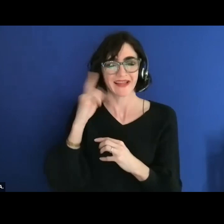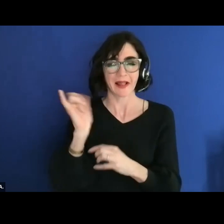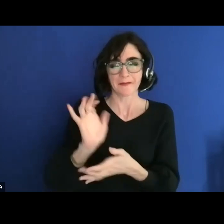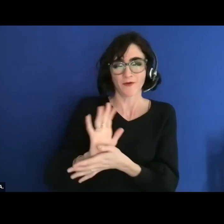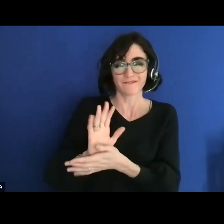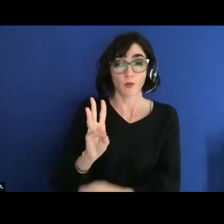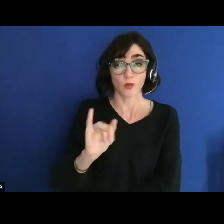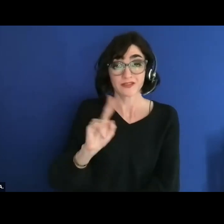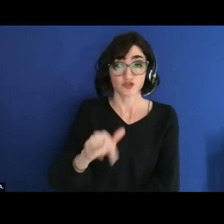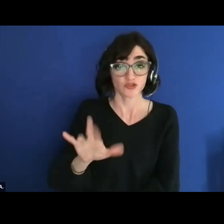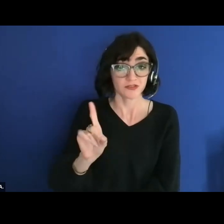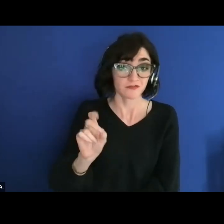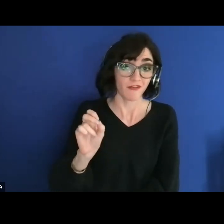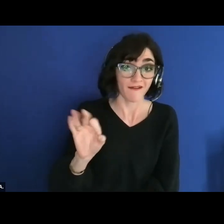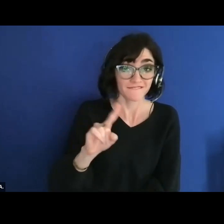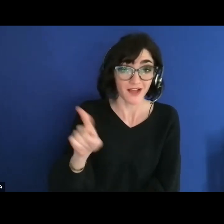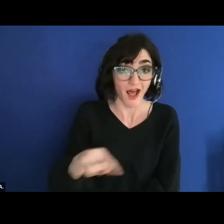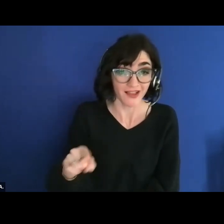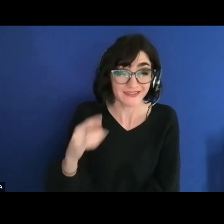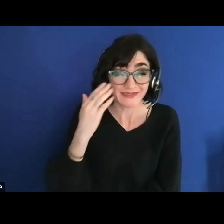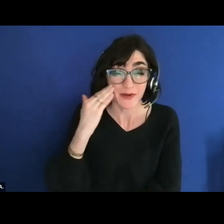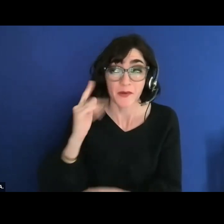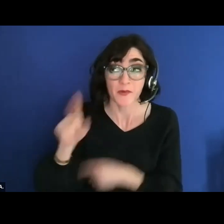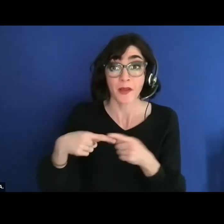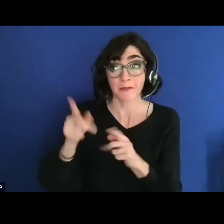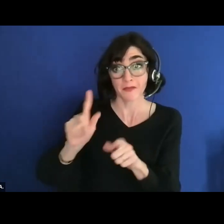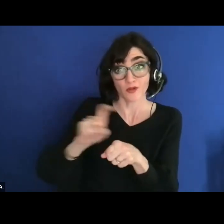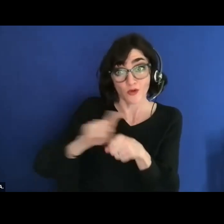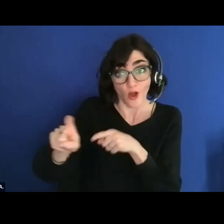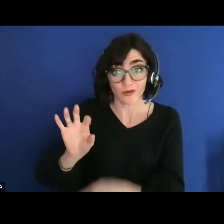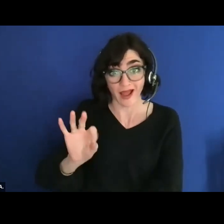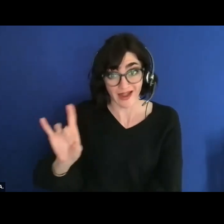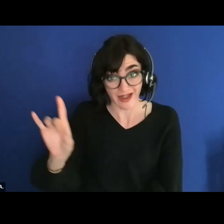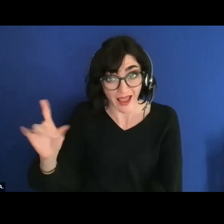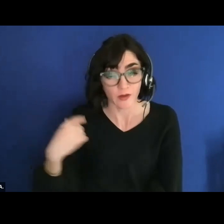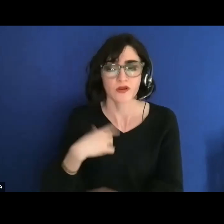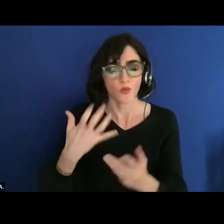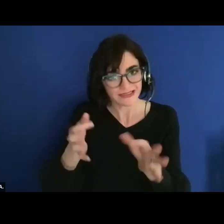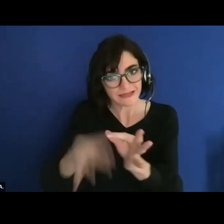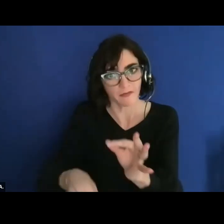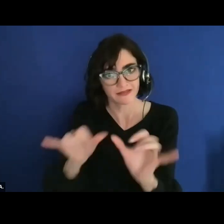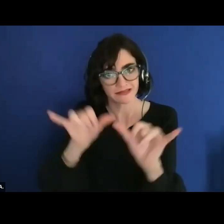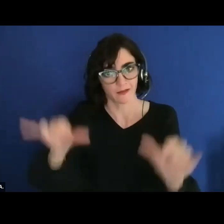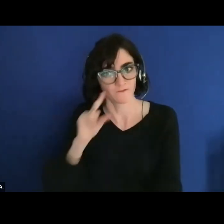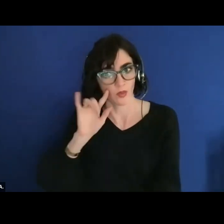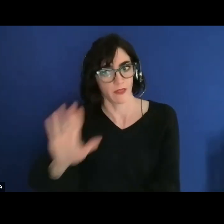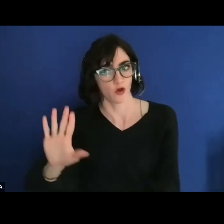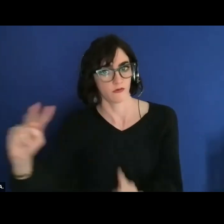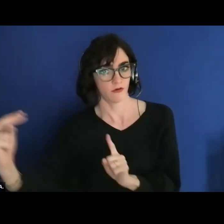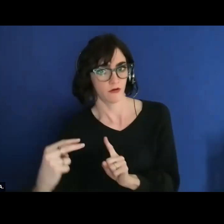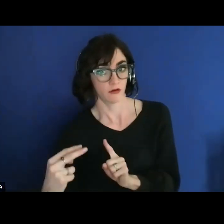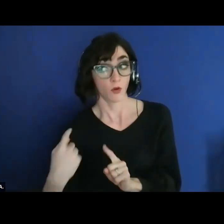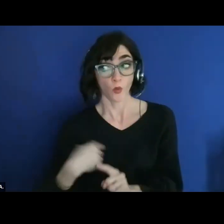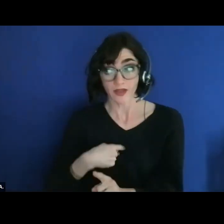calls 988, we want them to see a simple system, right? We have to deal with the complexities of the system, but what should